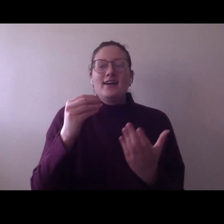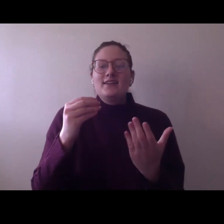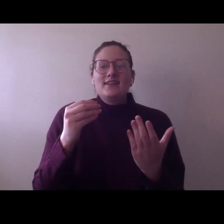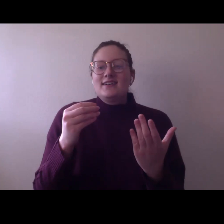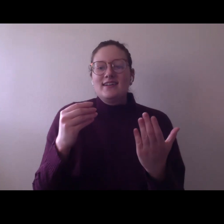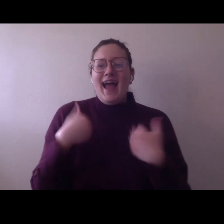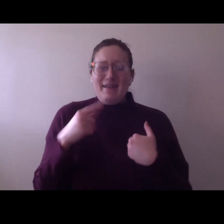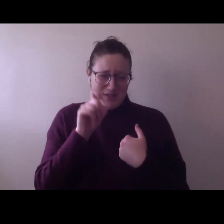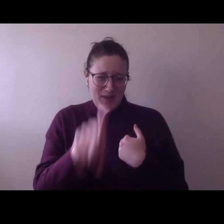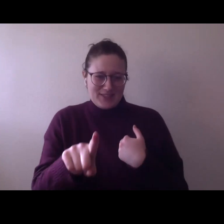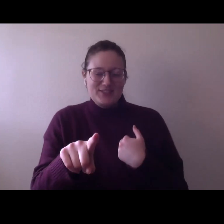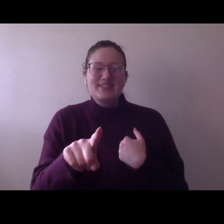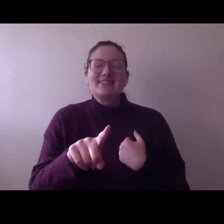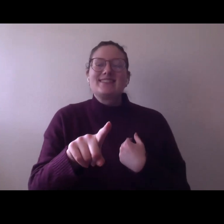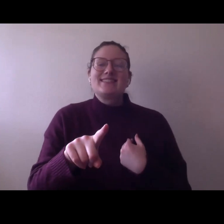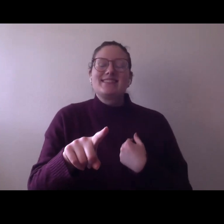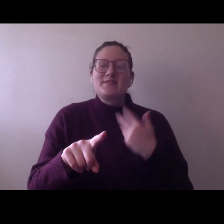have a question because